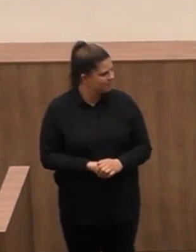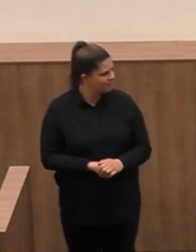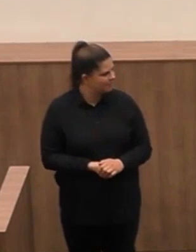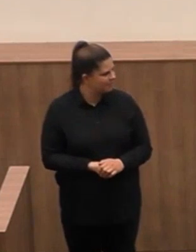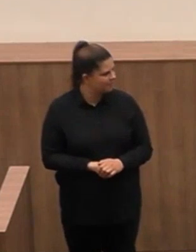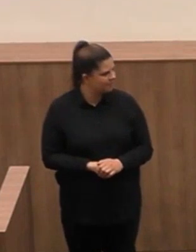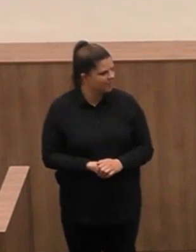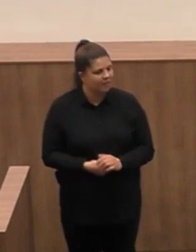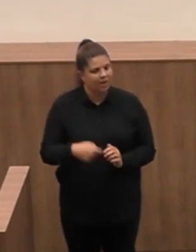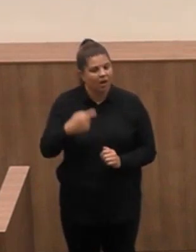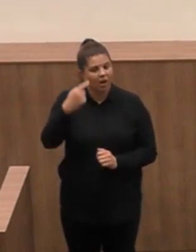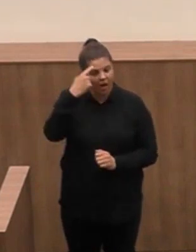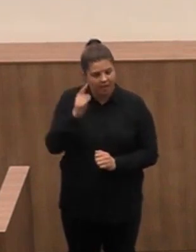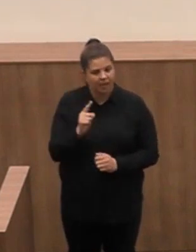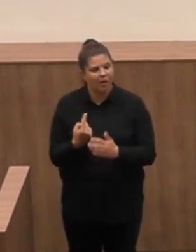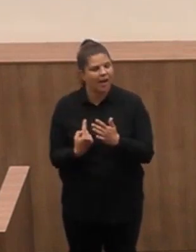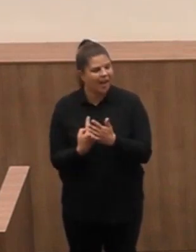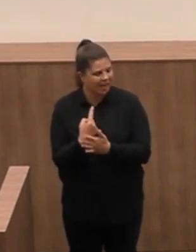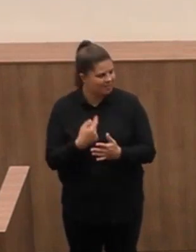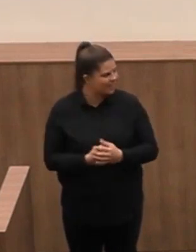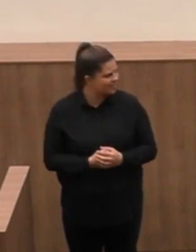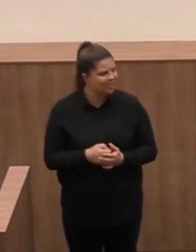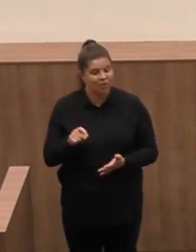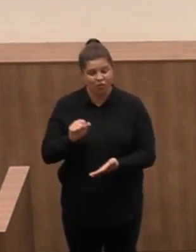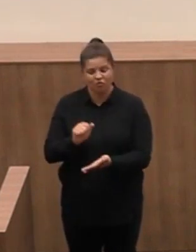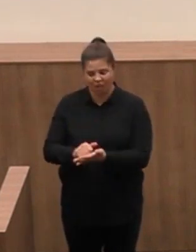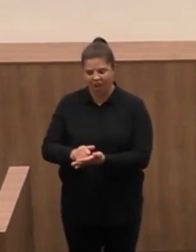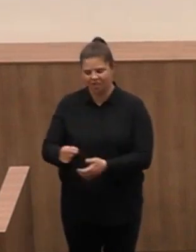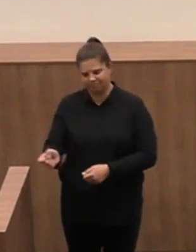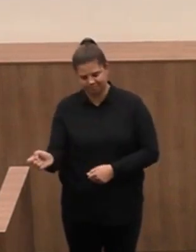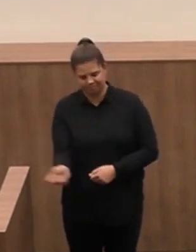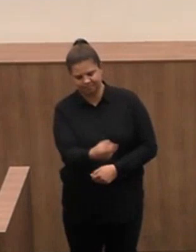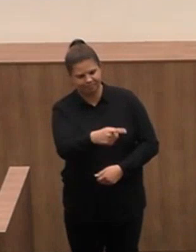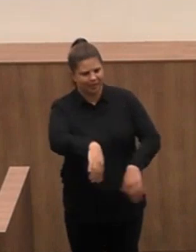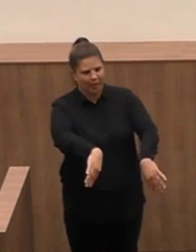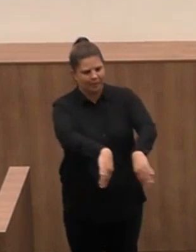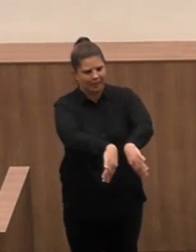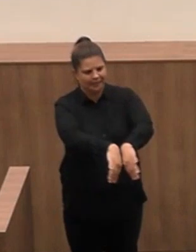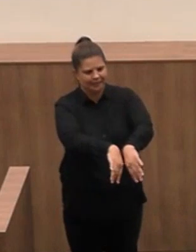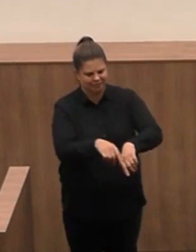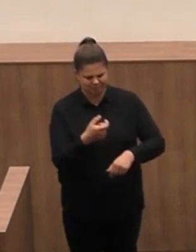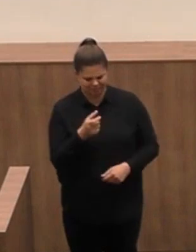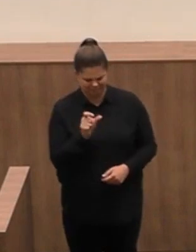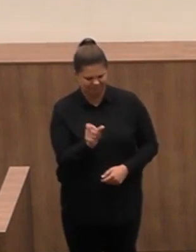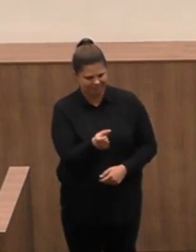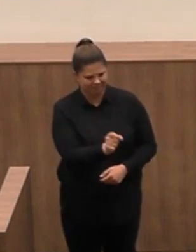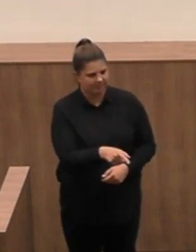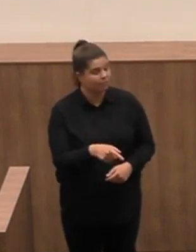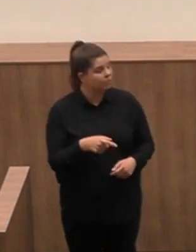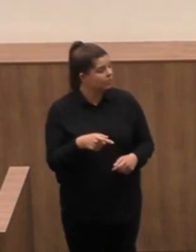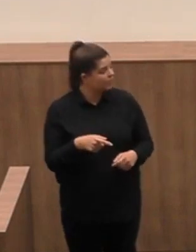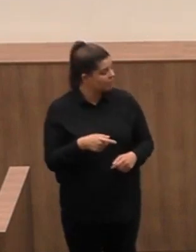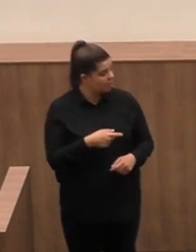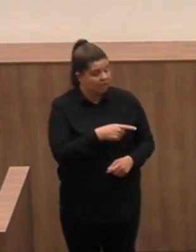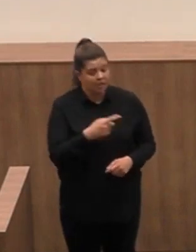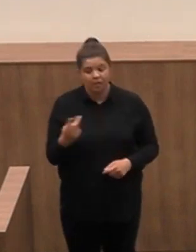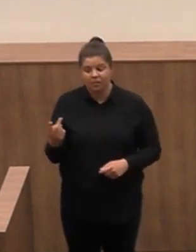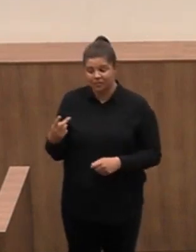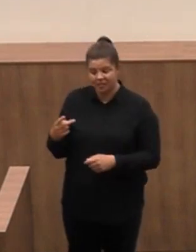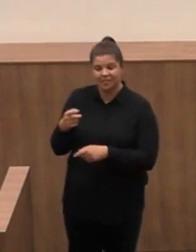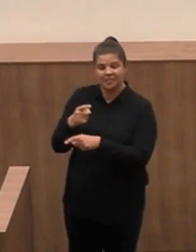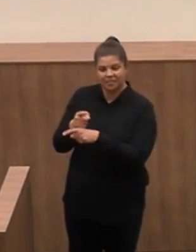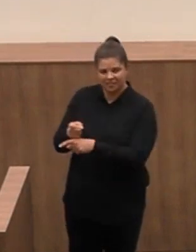So I think what happened was, you're right, those ones did go in the bin. Alex and Sam, you had a discussion